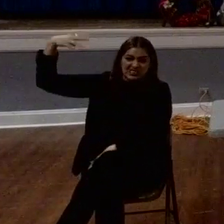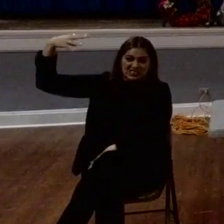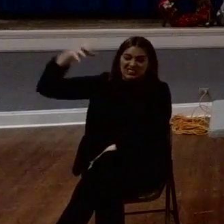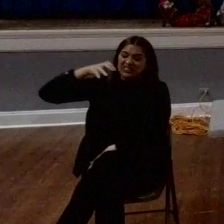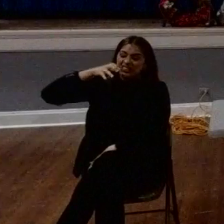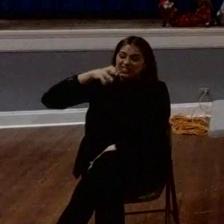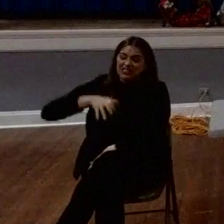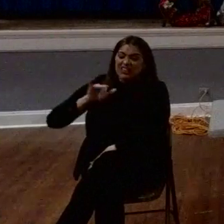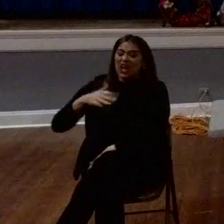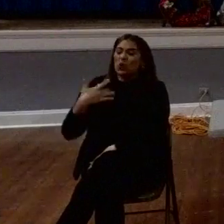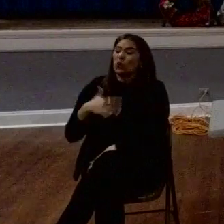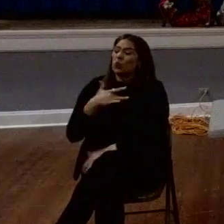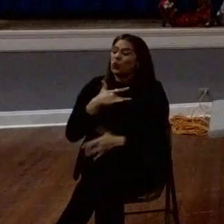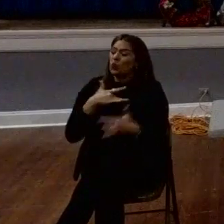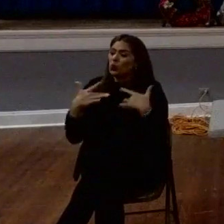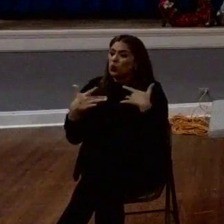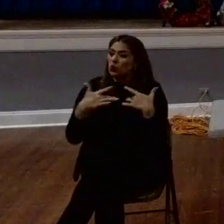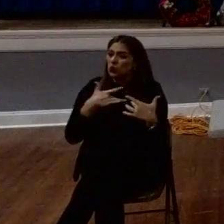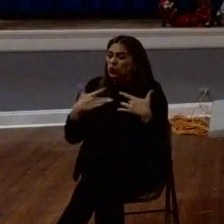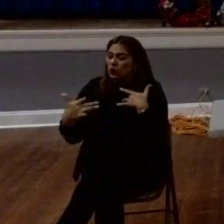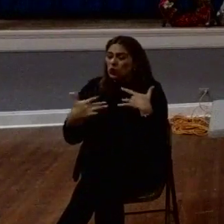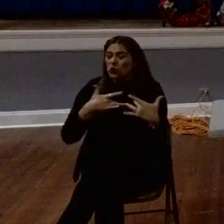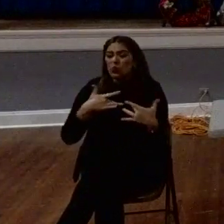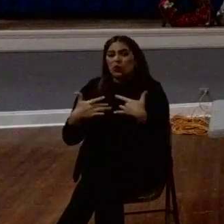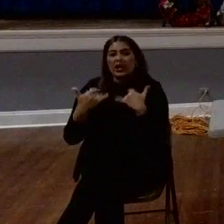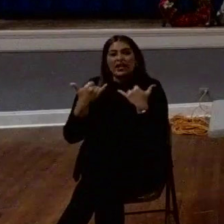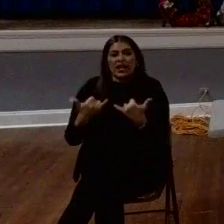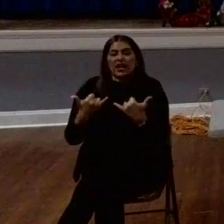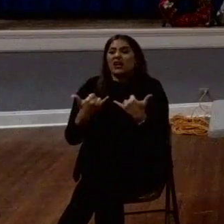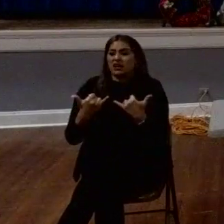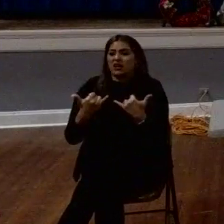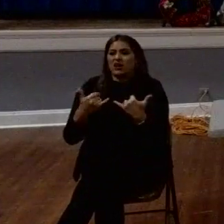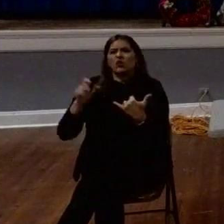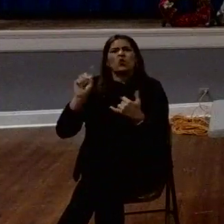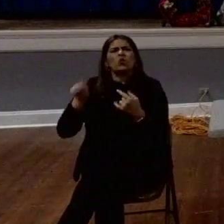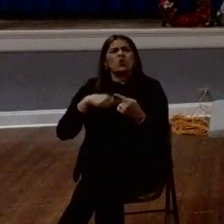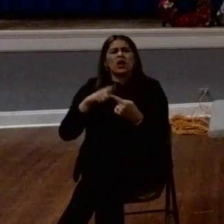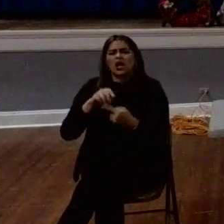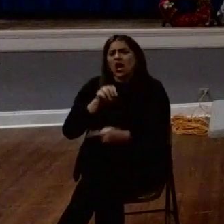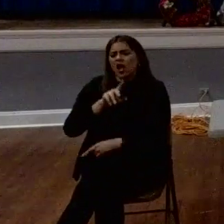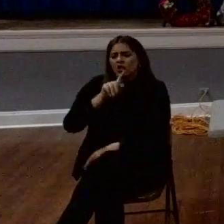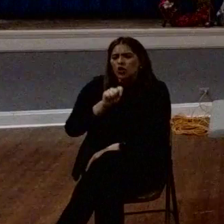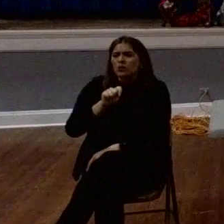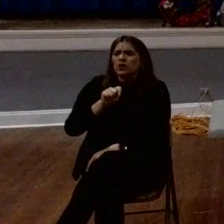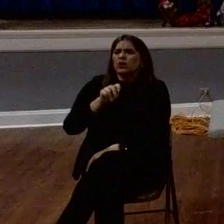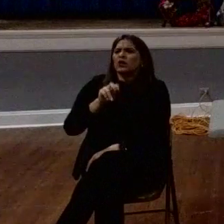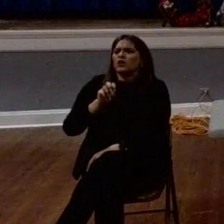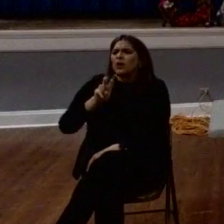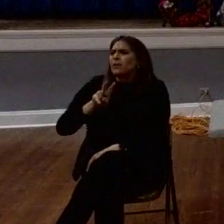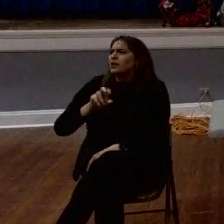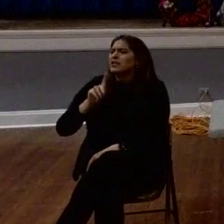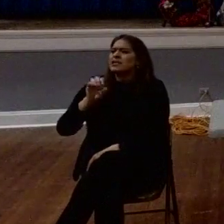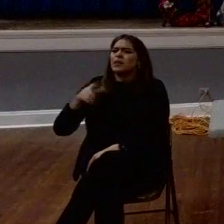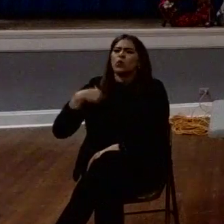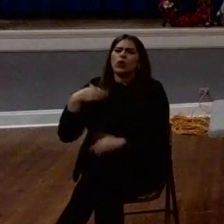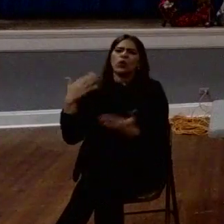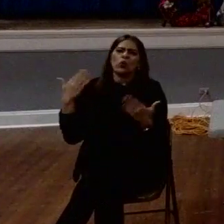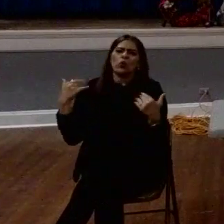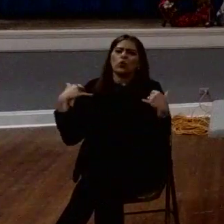really a concern to me, because right now we've, you know, dealt with these needs in October, November, and December when it's nice and cool and we wear